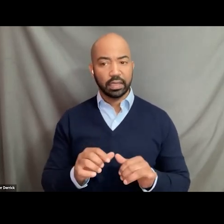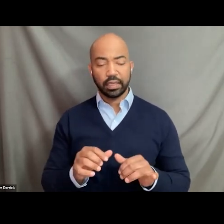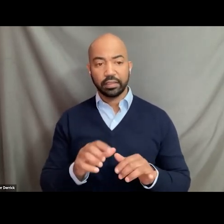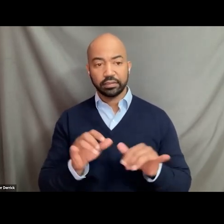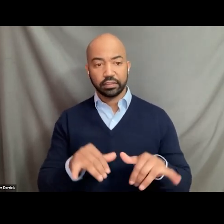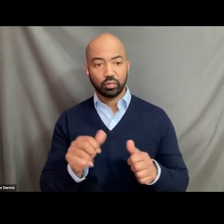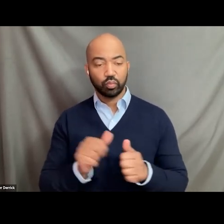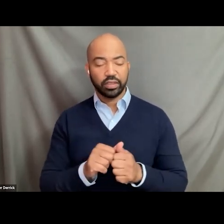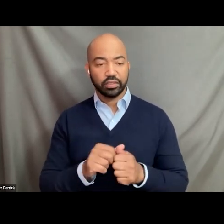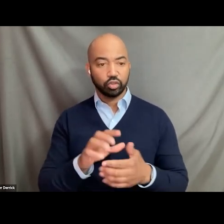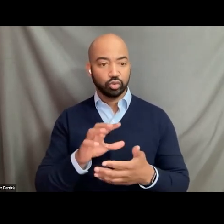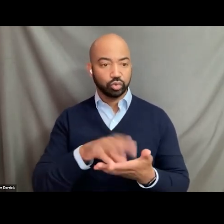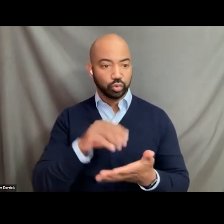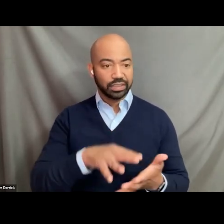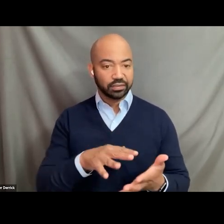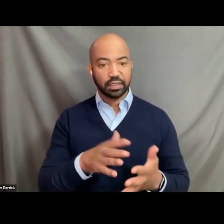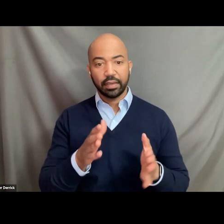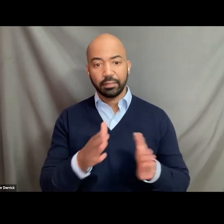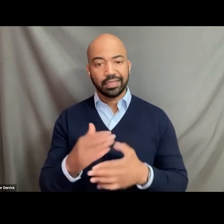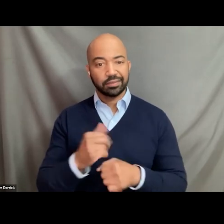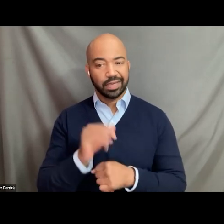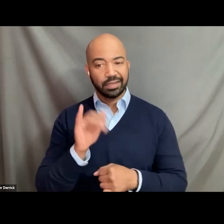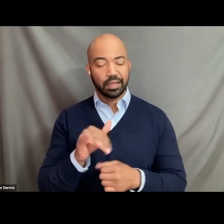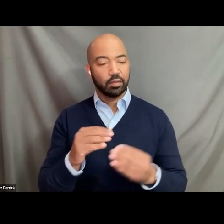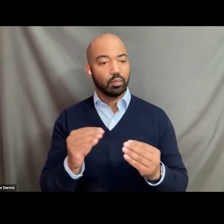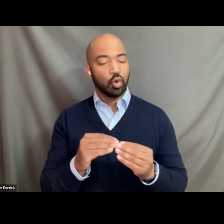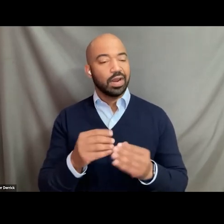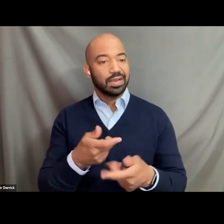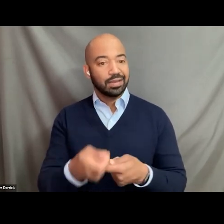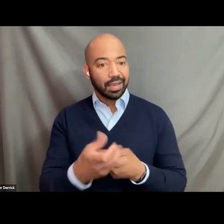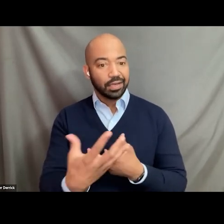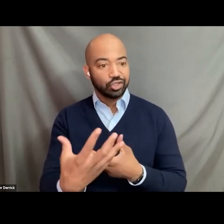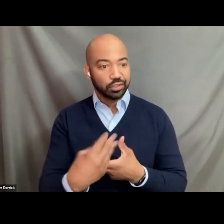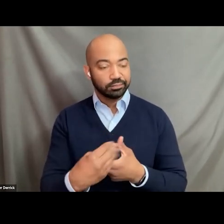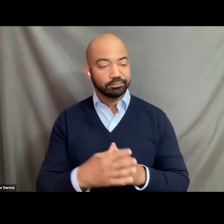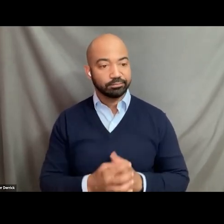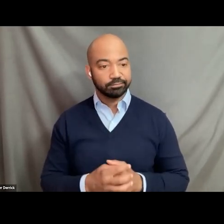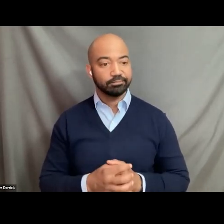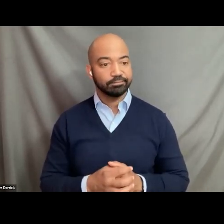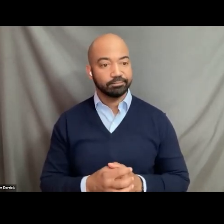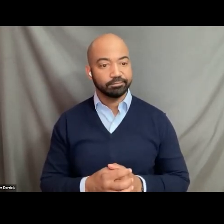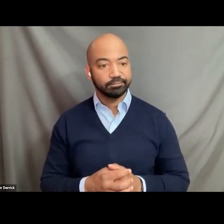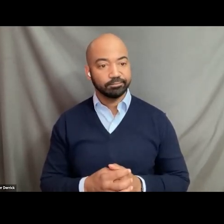do you have more plans to make it more engaging than version, the current version?